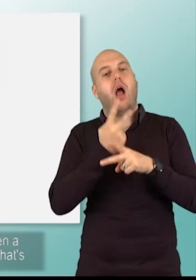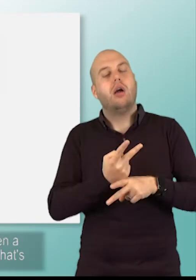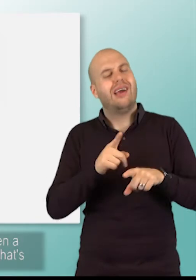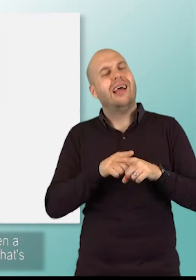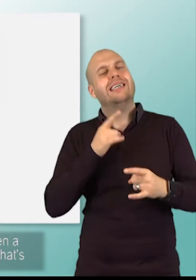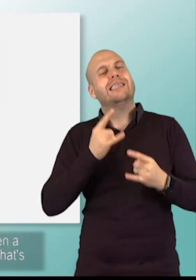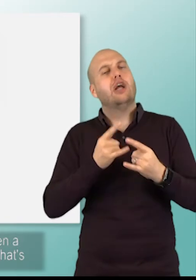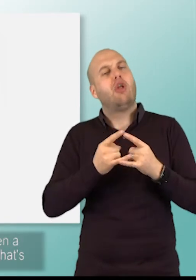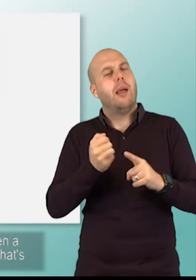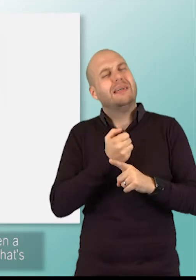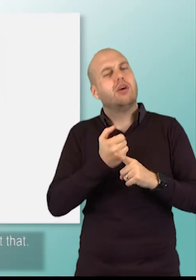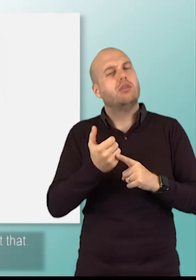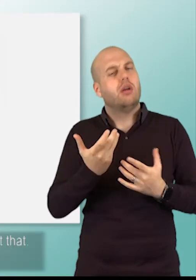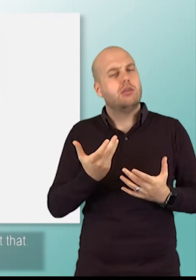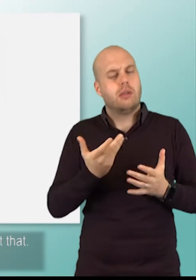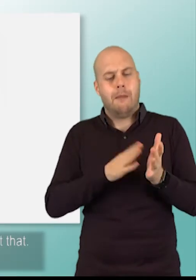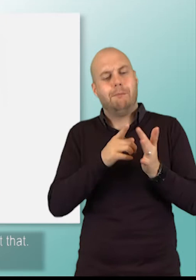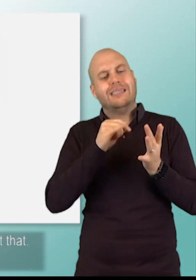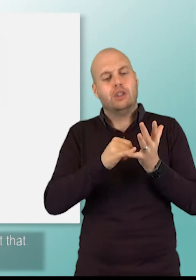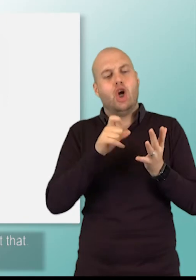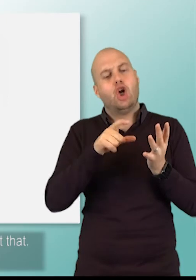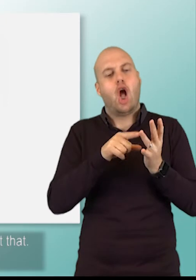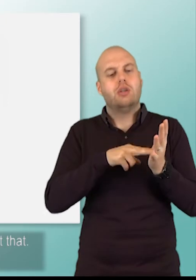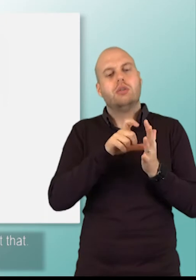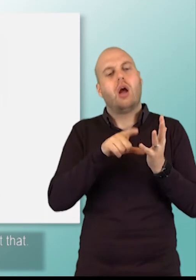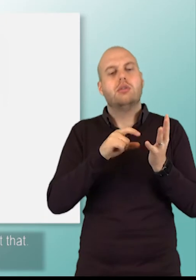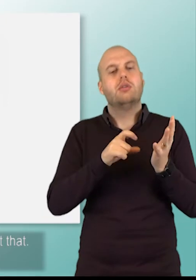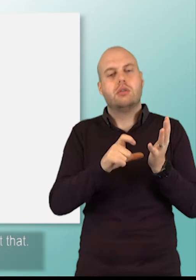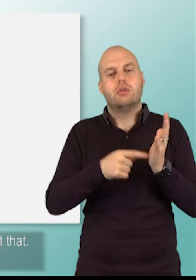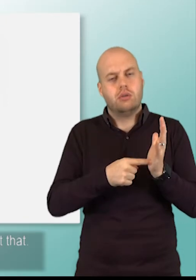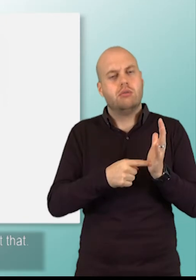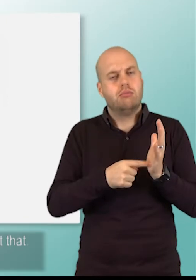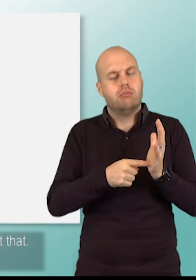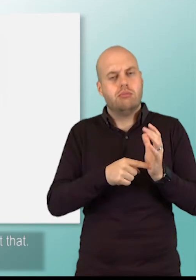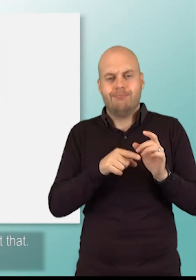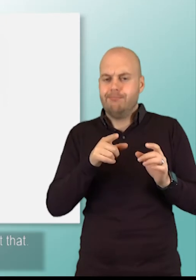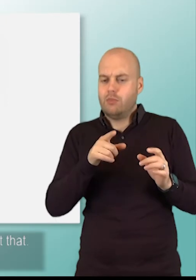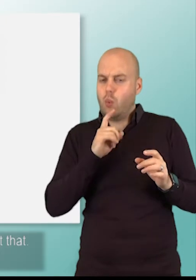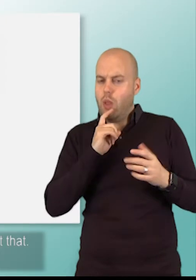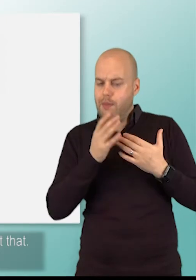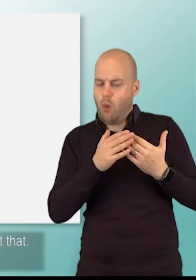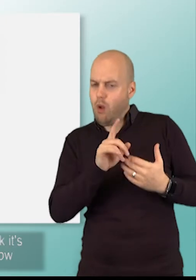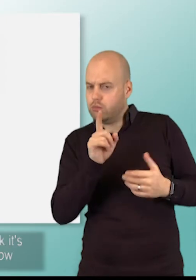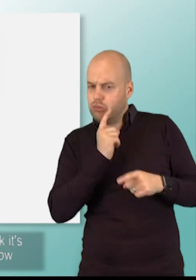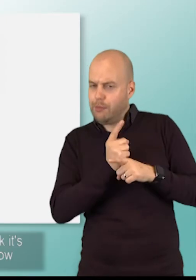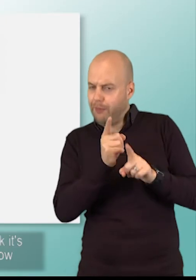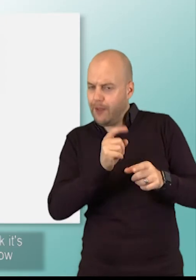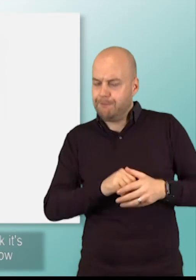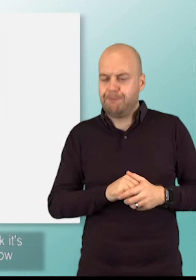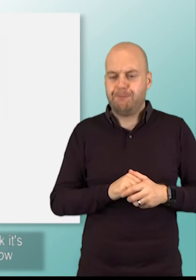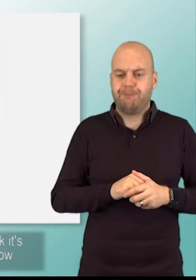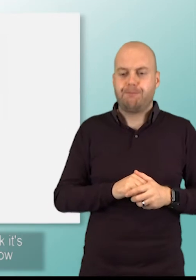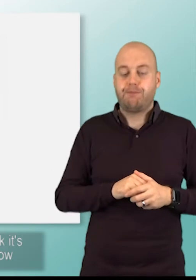sexual misconduct, and that's why we've got a session later to talk a bit more about that. Charity trustee